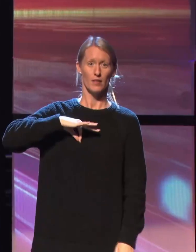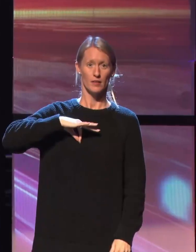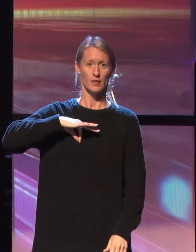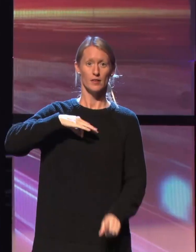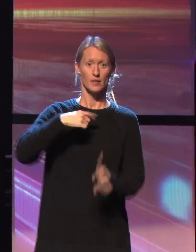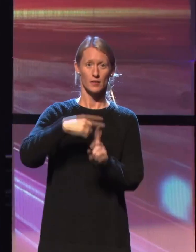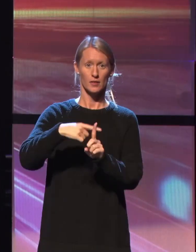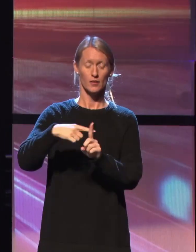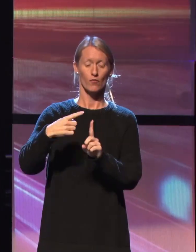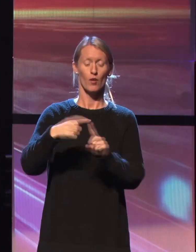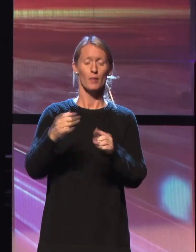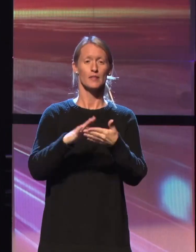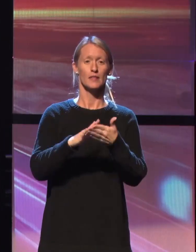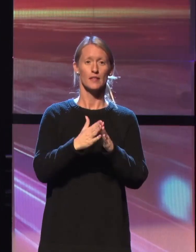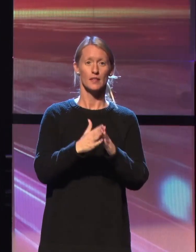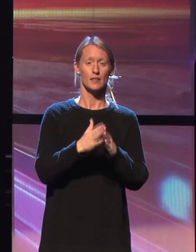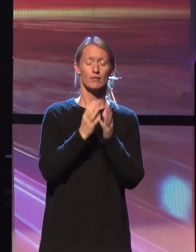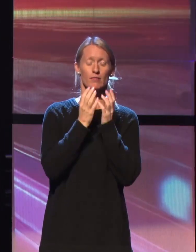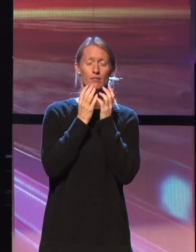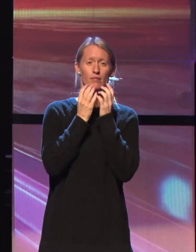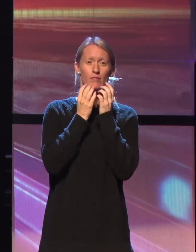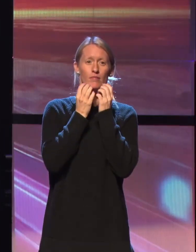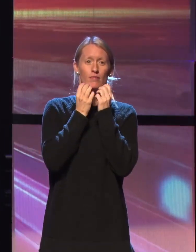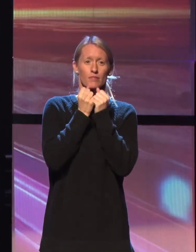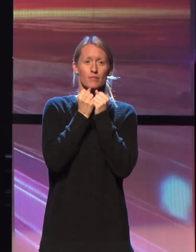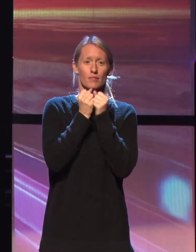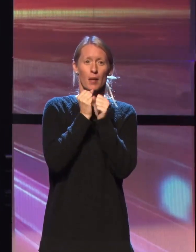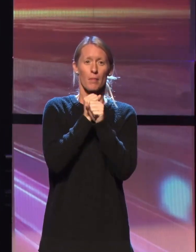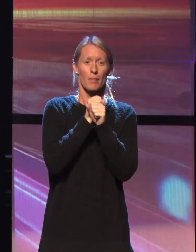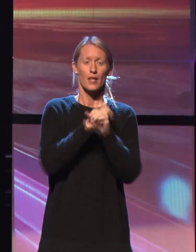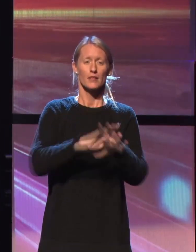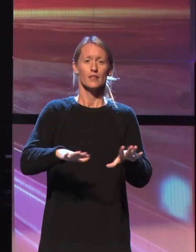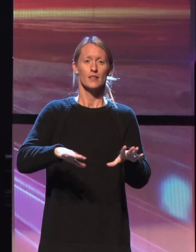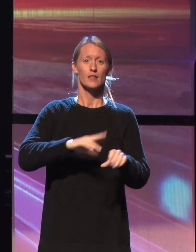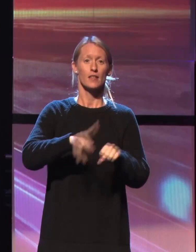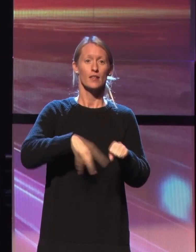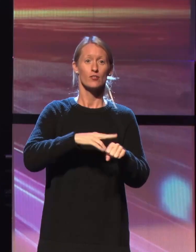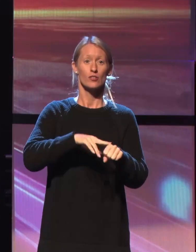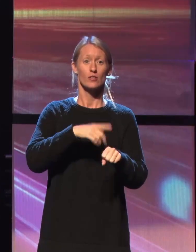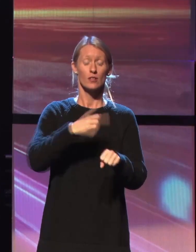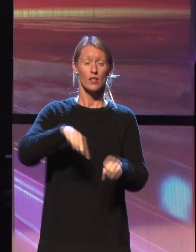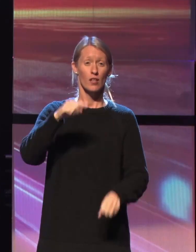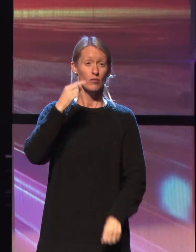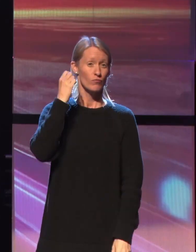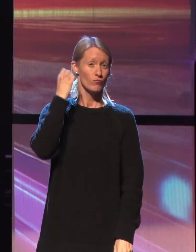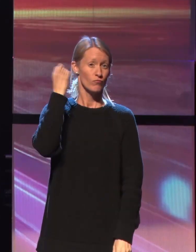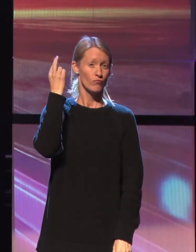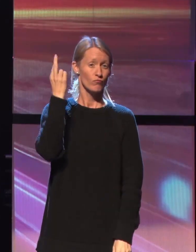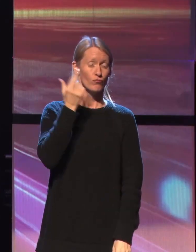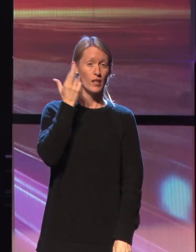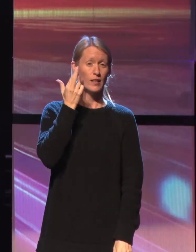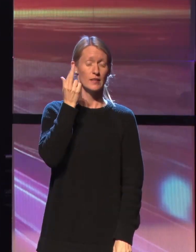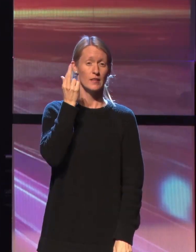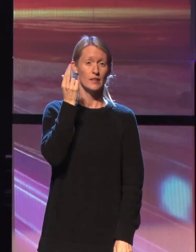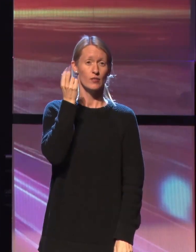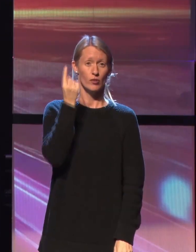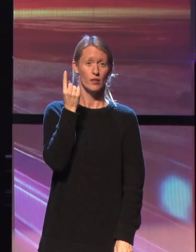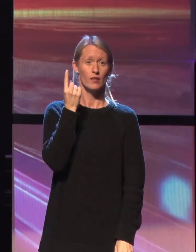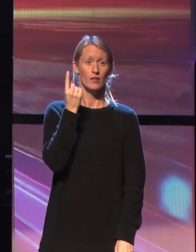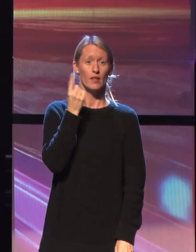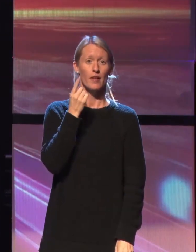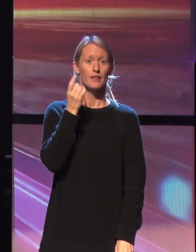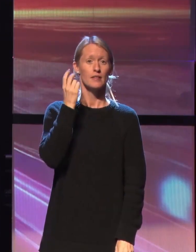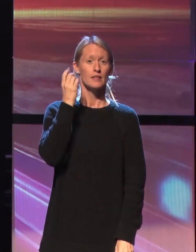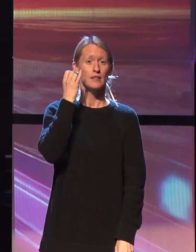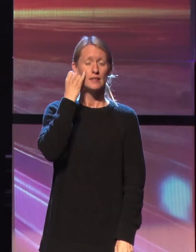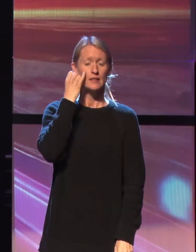Everybody does. The city is a blessing to the nations. And they realize it. I don't see John saying, everybody needs to